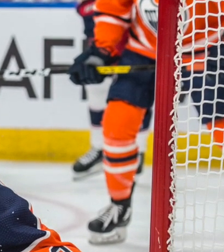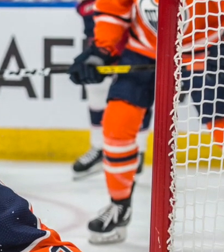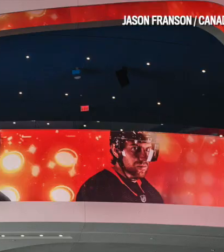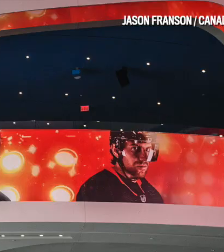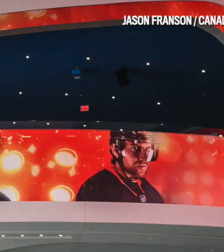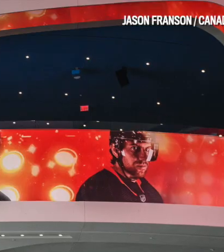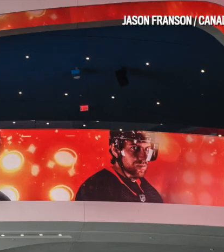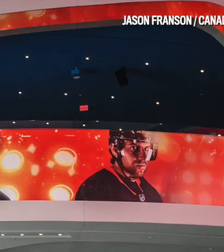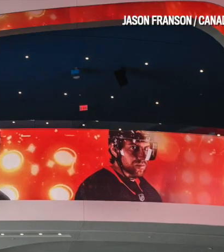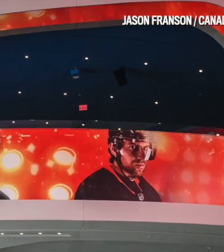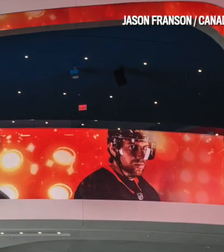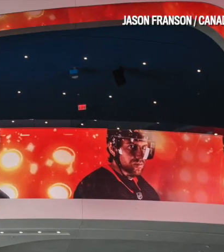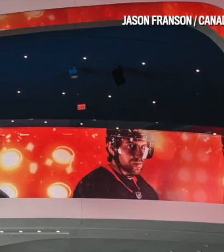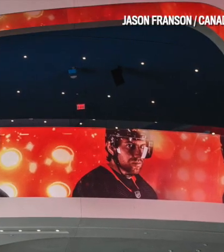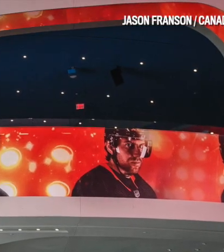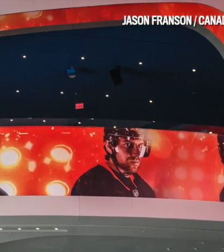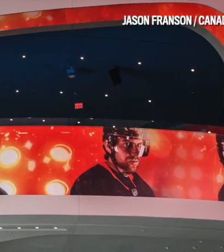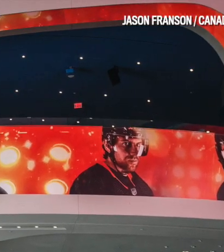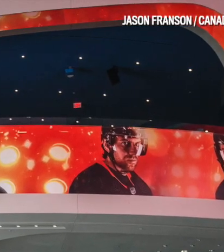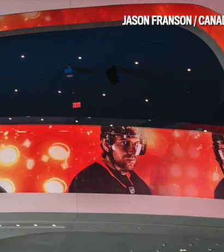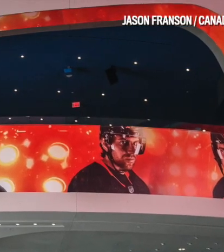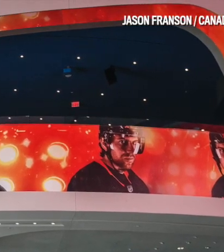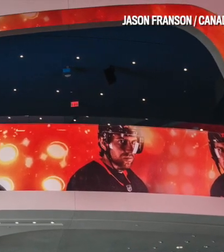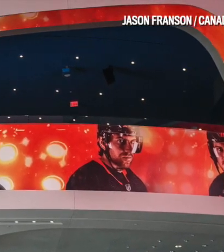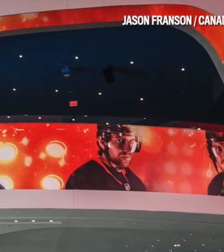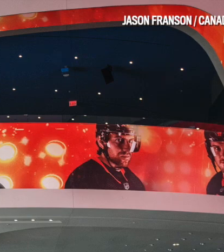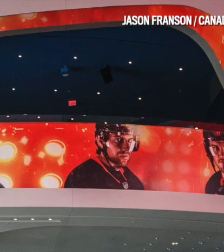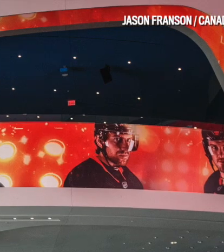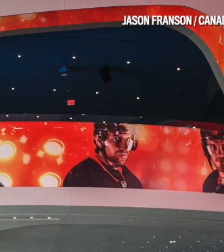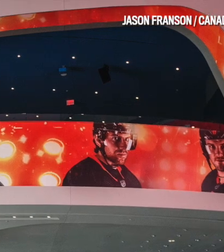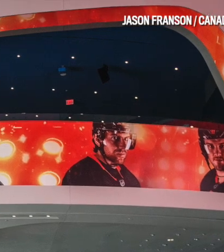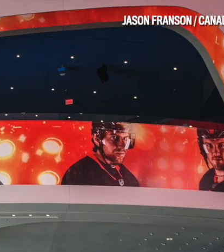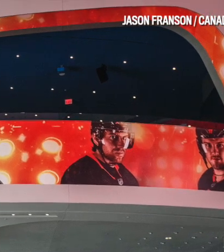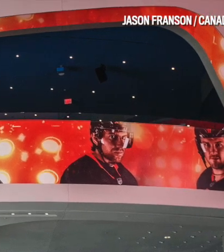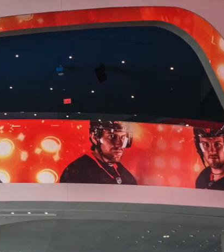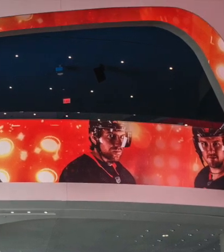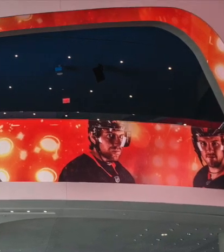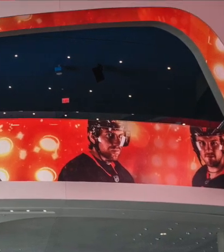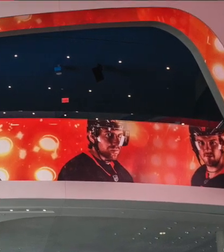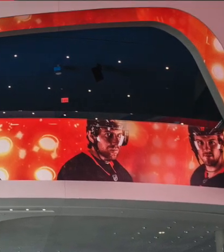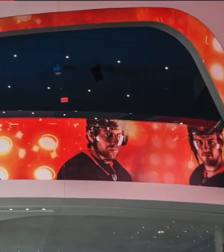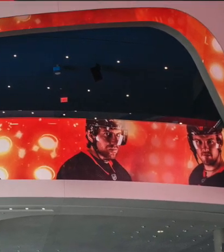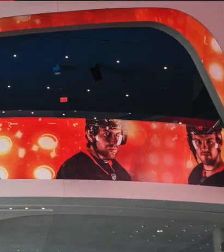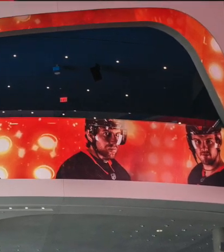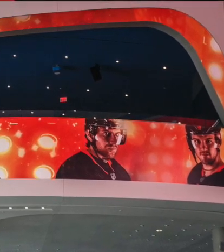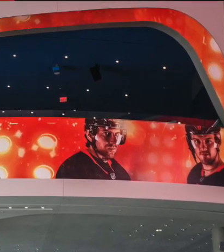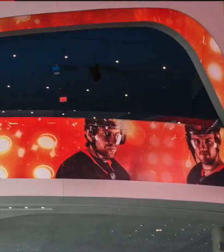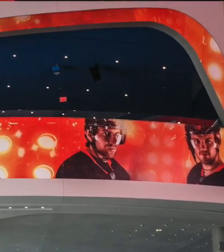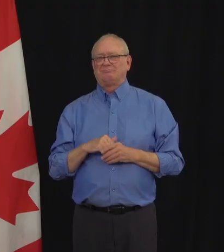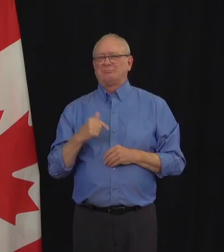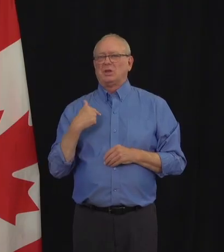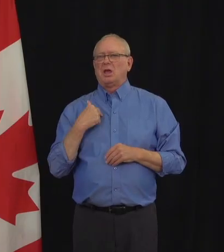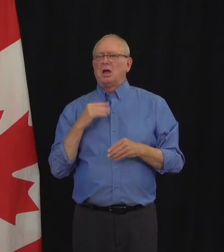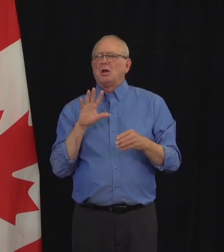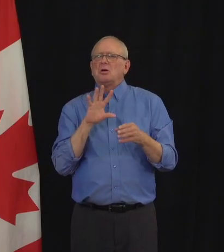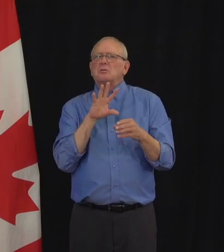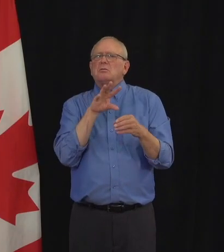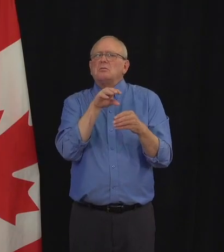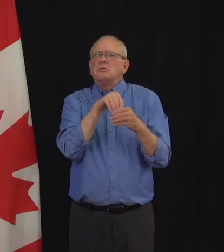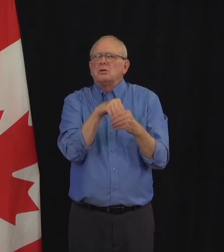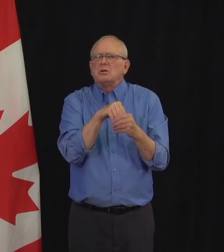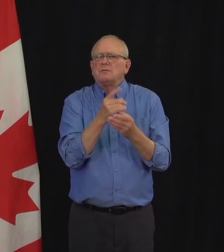I believe it was last week, discussing different aspects of potential return to play